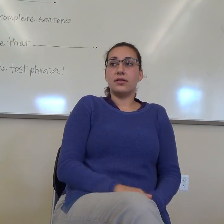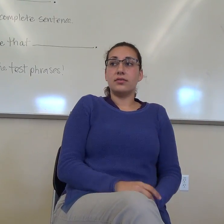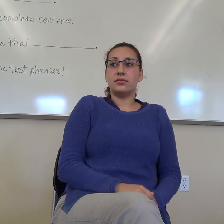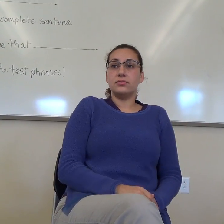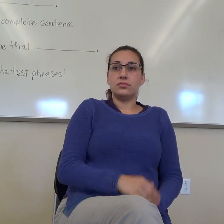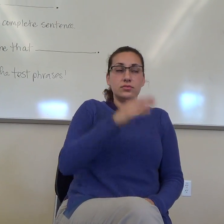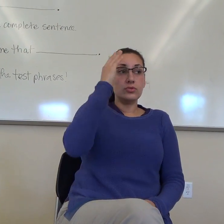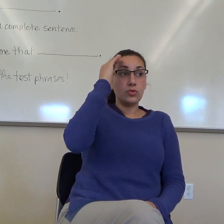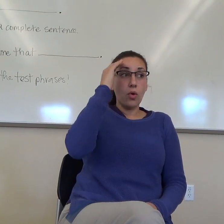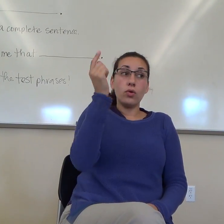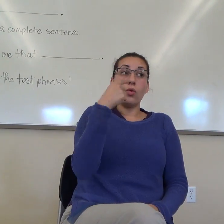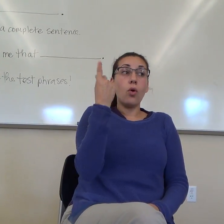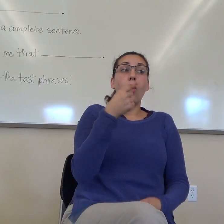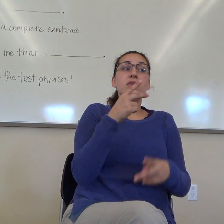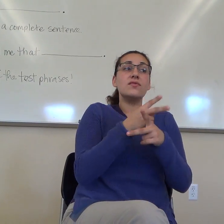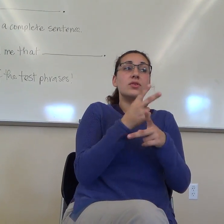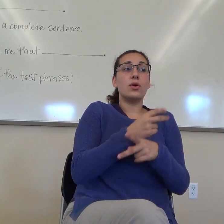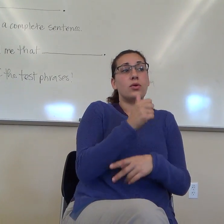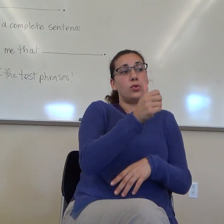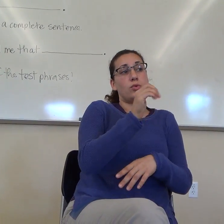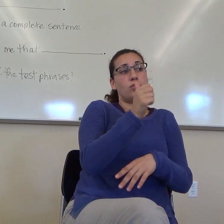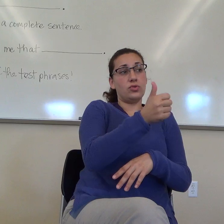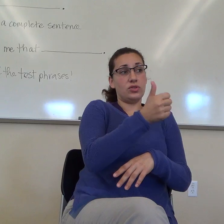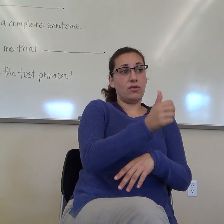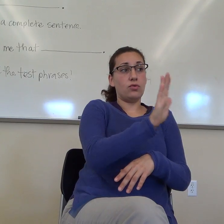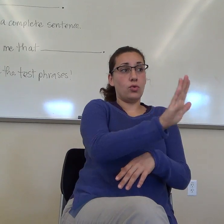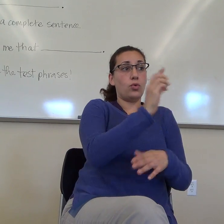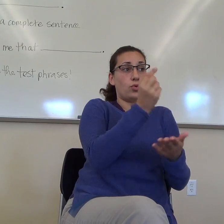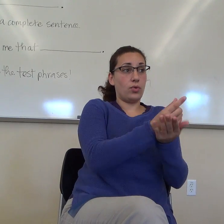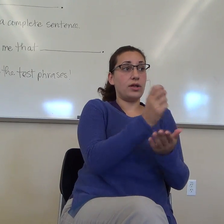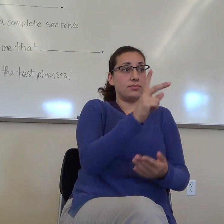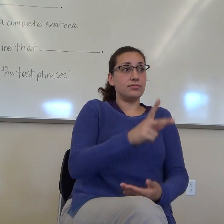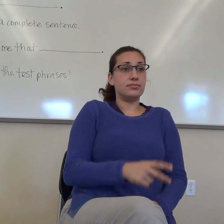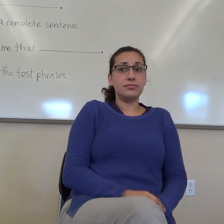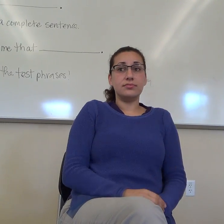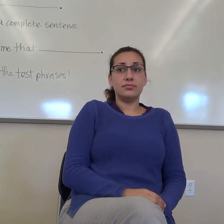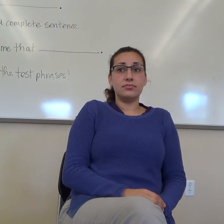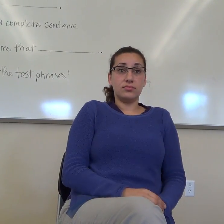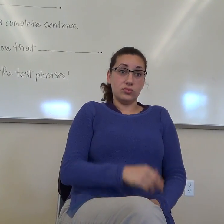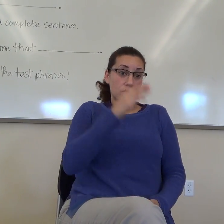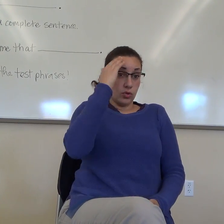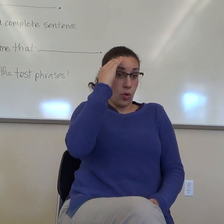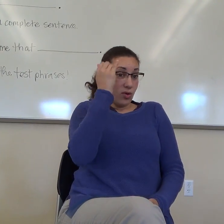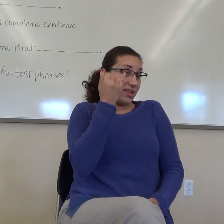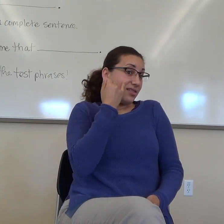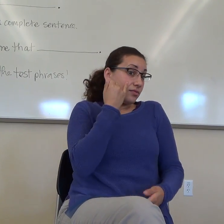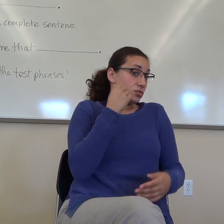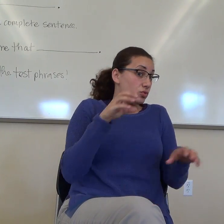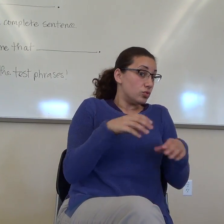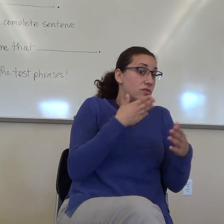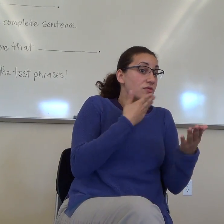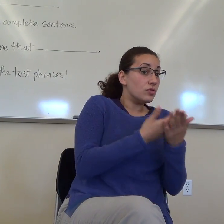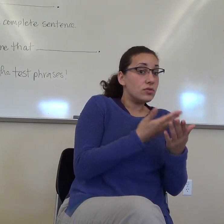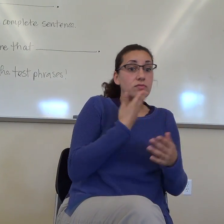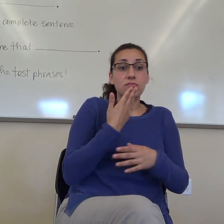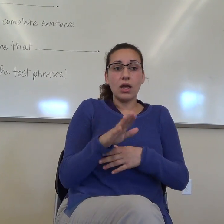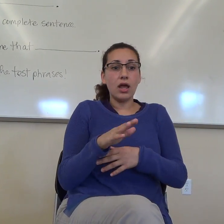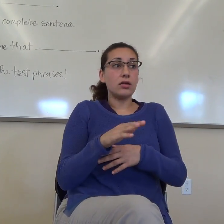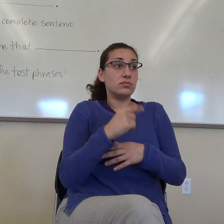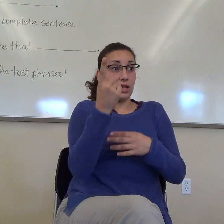can. Anytime between now and the end of the semester, if you want to know how you're doing in the class, and you come and ask me, how am I